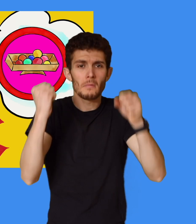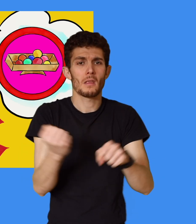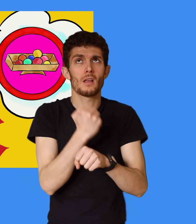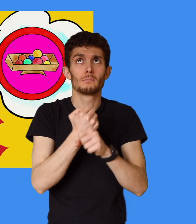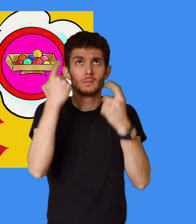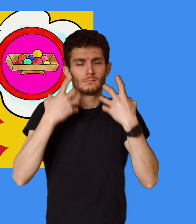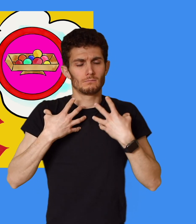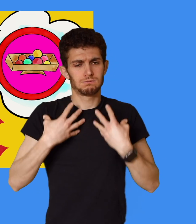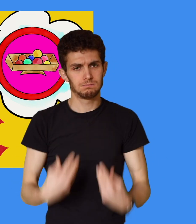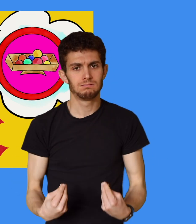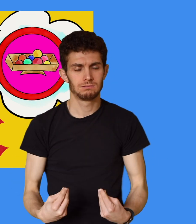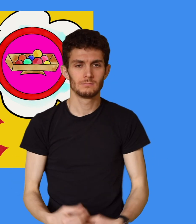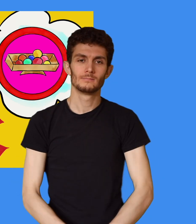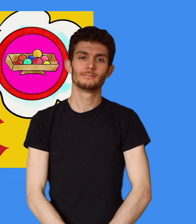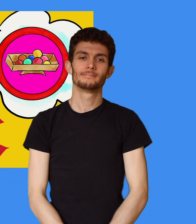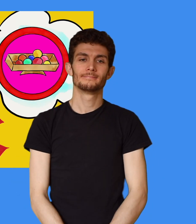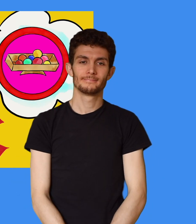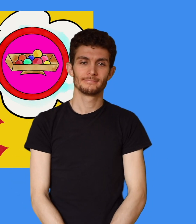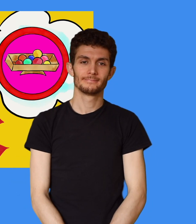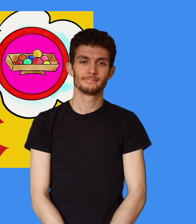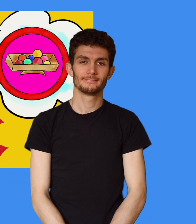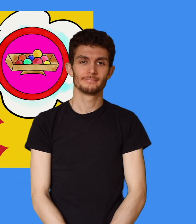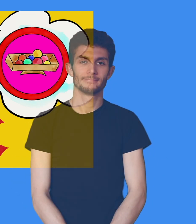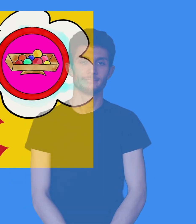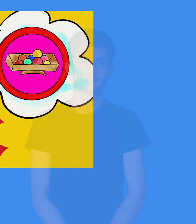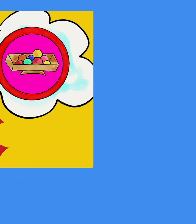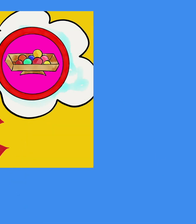Hats thought the game hat was too tiring.